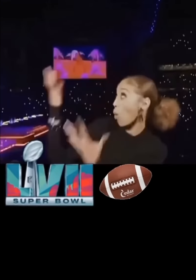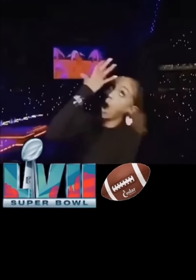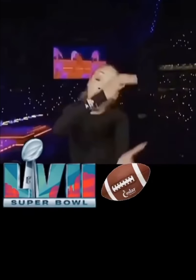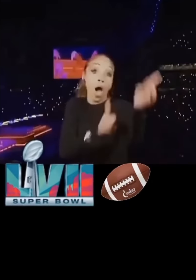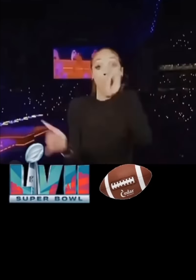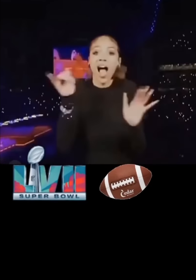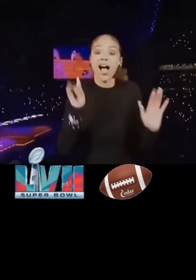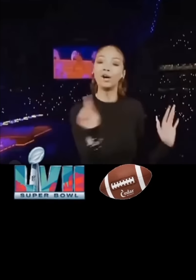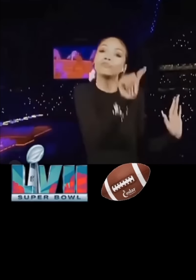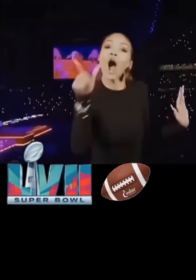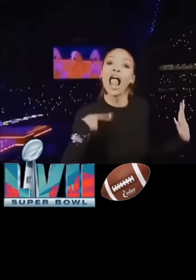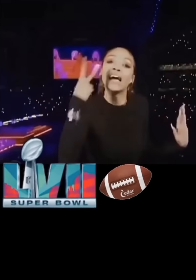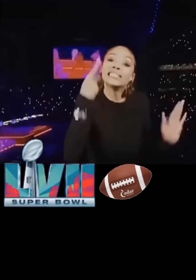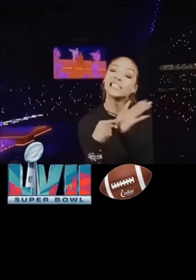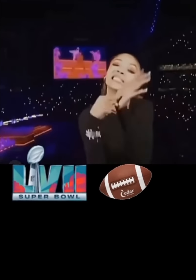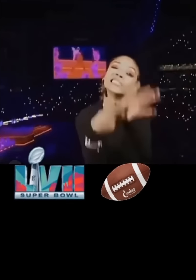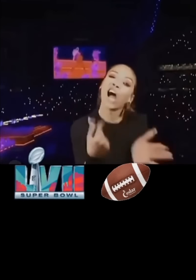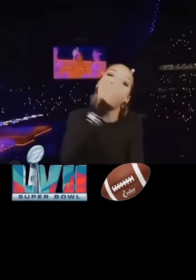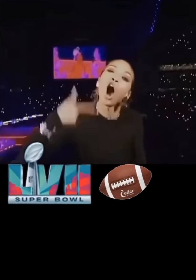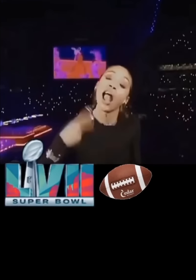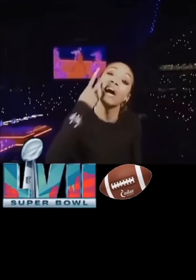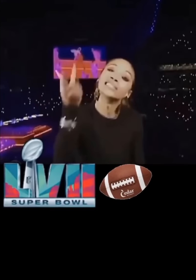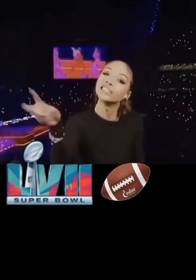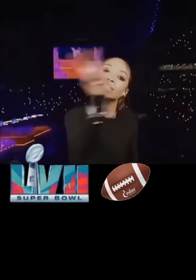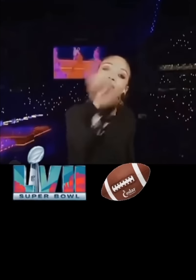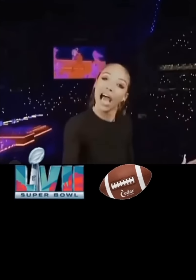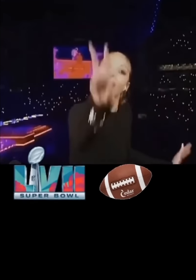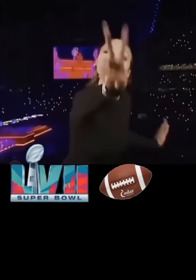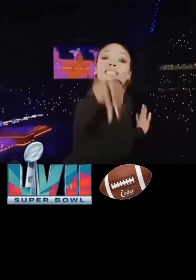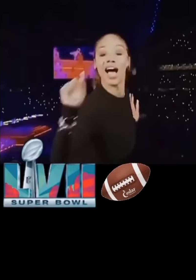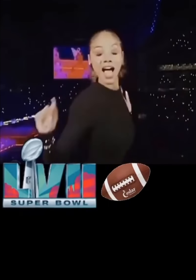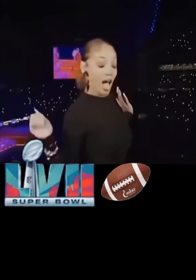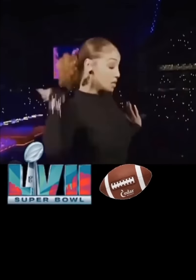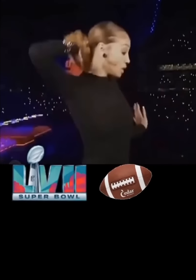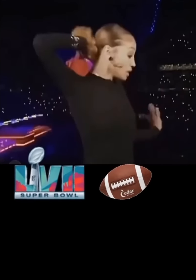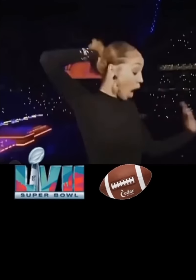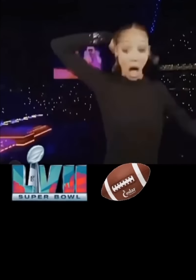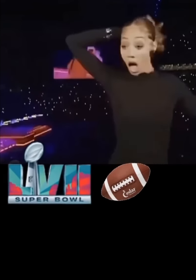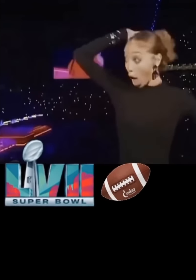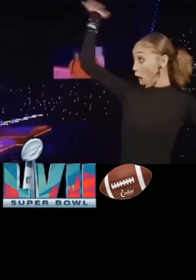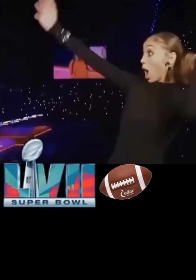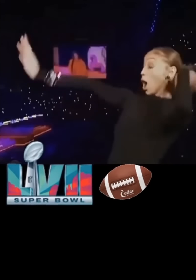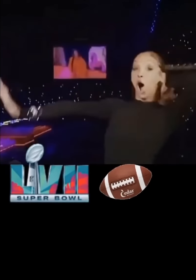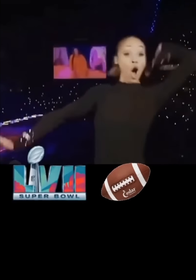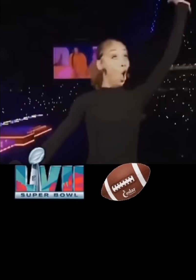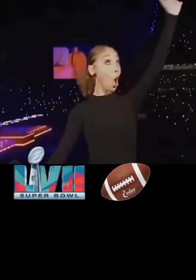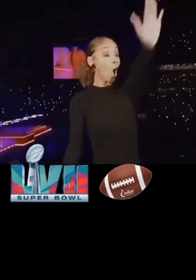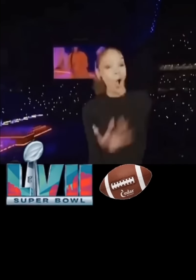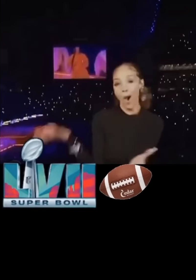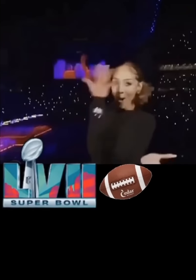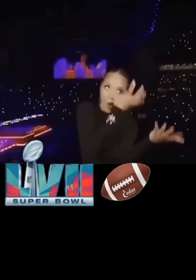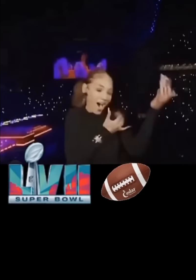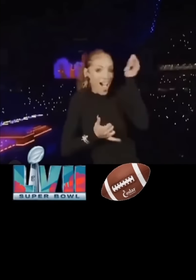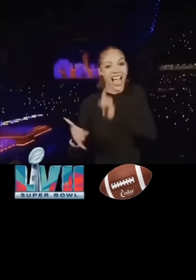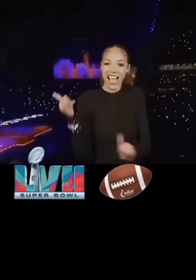she does a great job at it. She does a lot of different shows for a lot of entertainers, and this girl is one person to watch